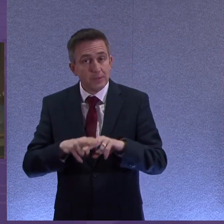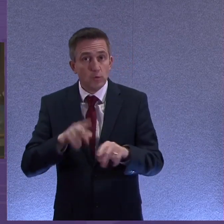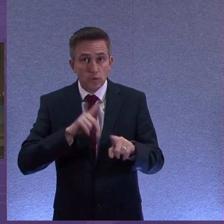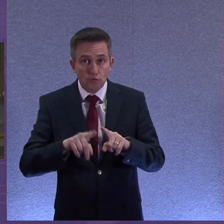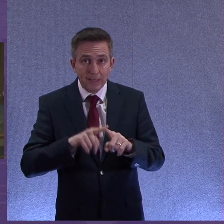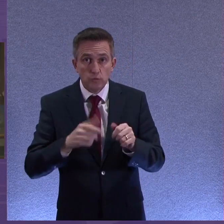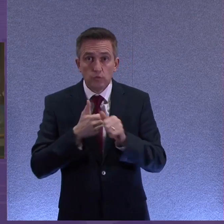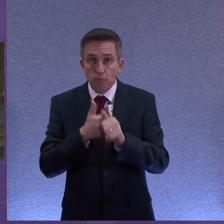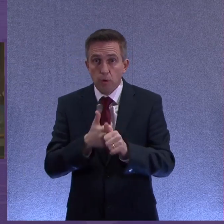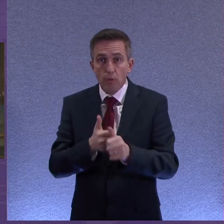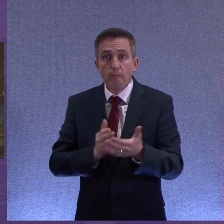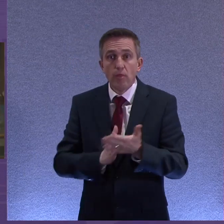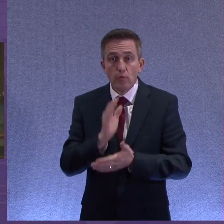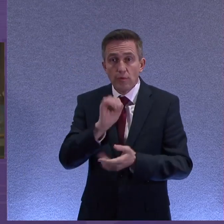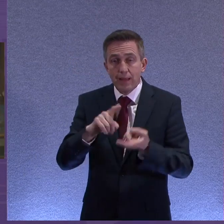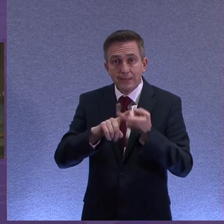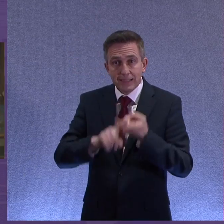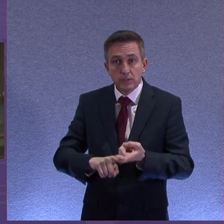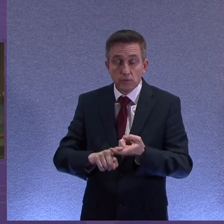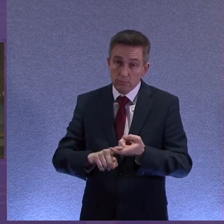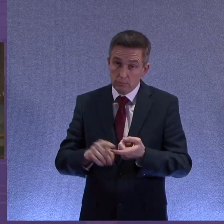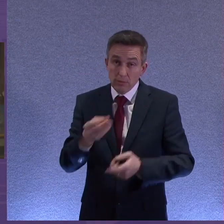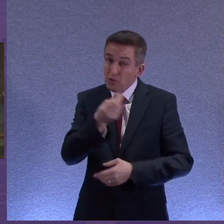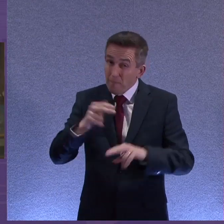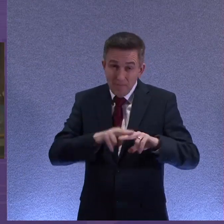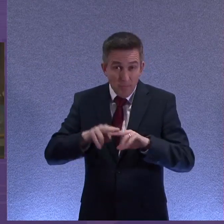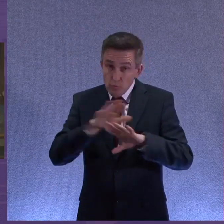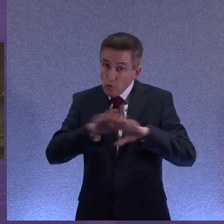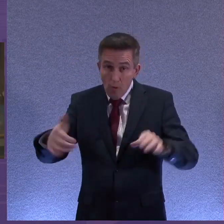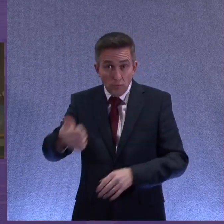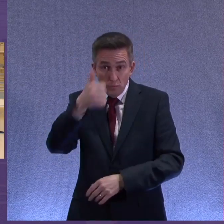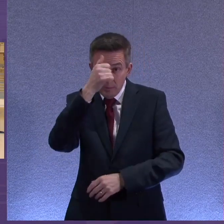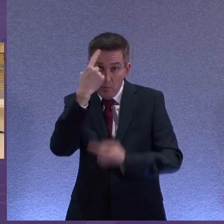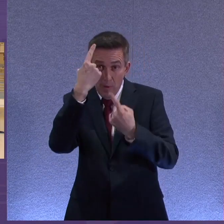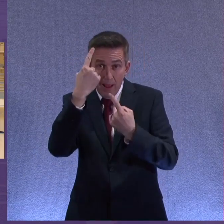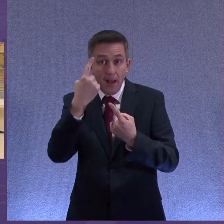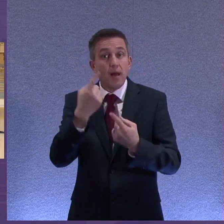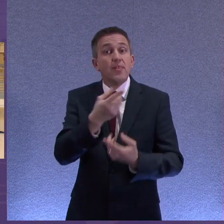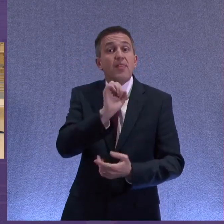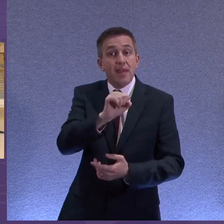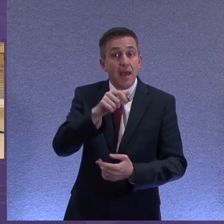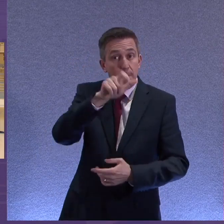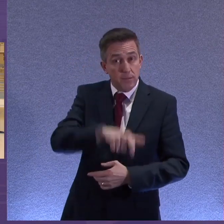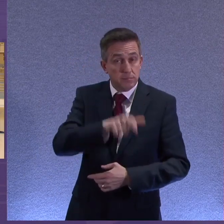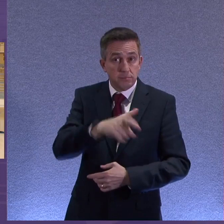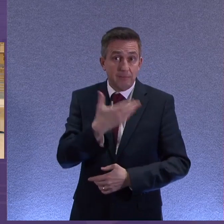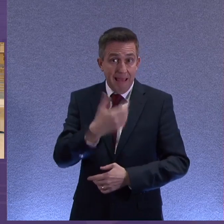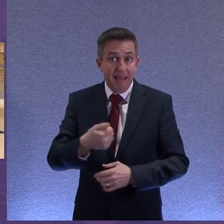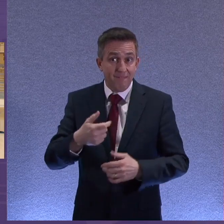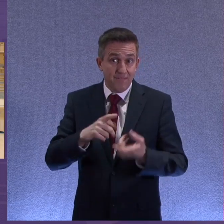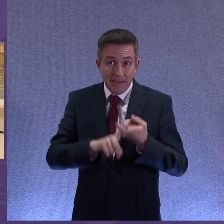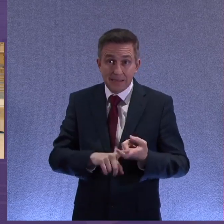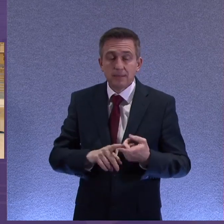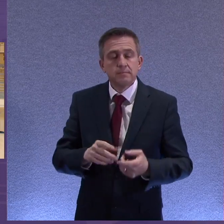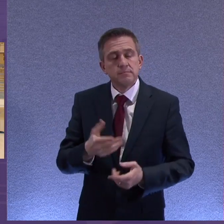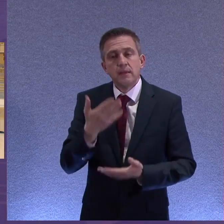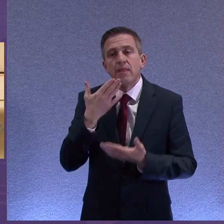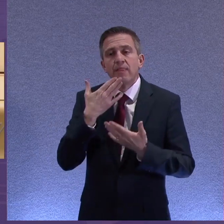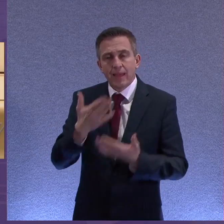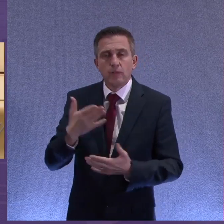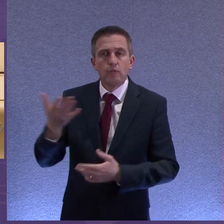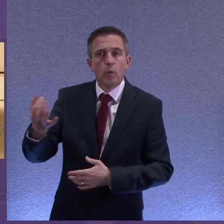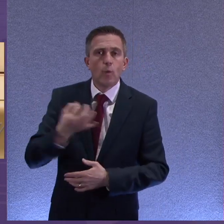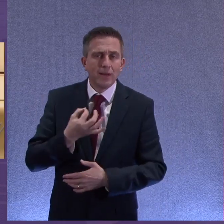through their addiction or may not yet be aware that they have an addict in their household? Jean Freeman. I'm grateful to Mr MacDonald. This is a